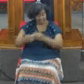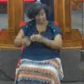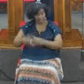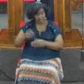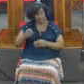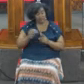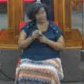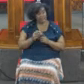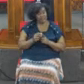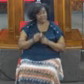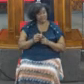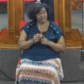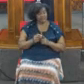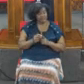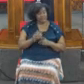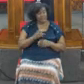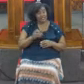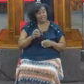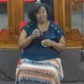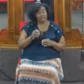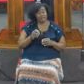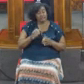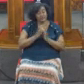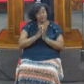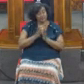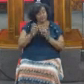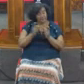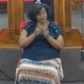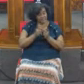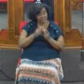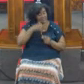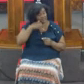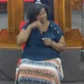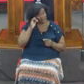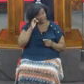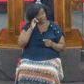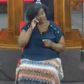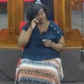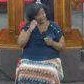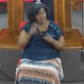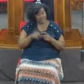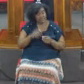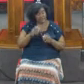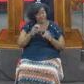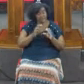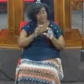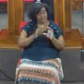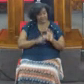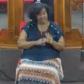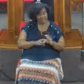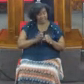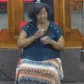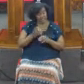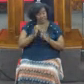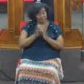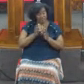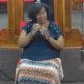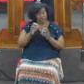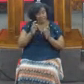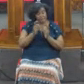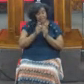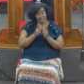Commission. In a recent prayer meeting, just yesterday, as we sat out the prayer meeting, we